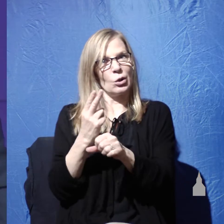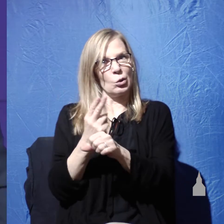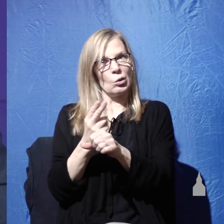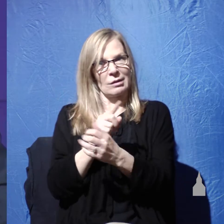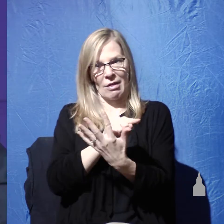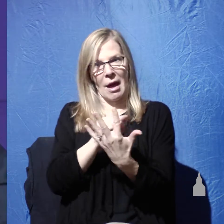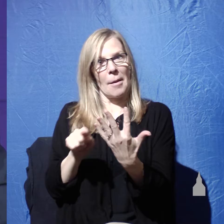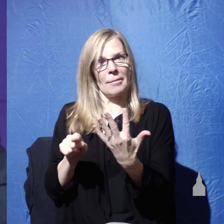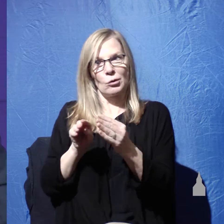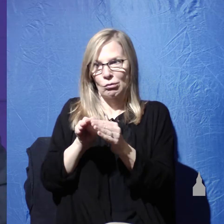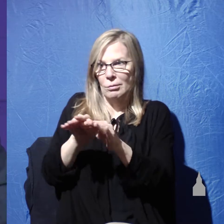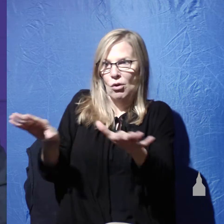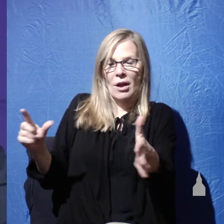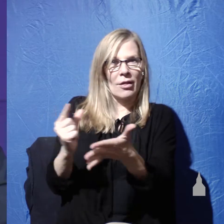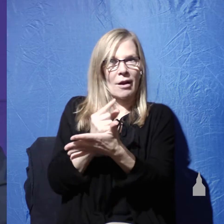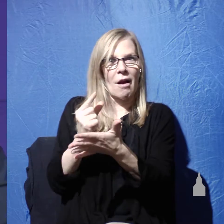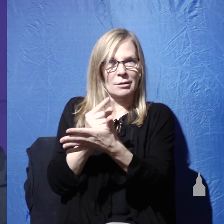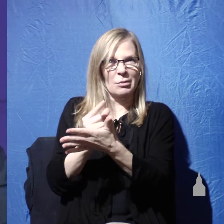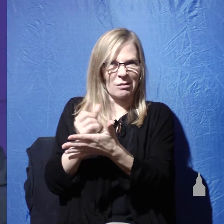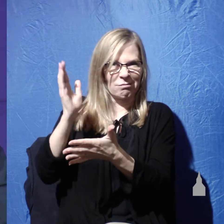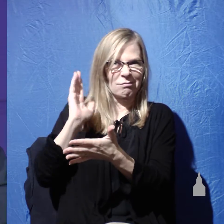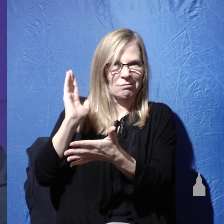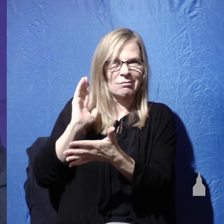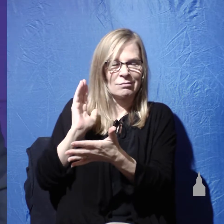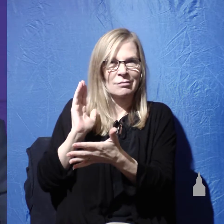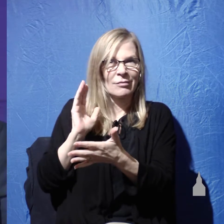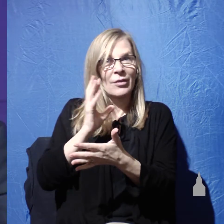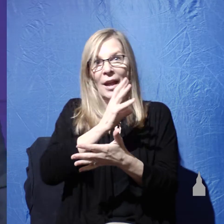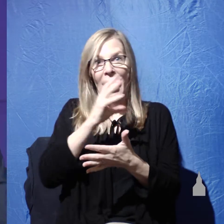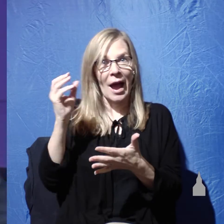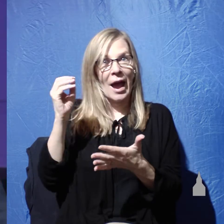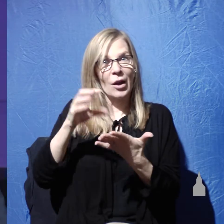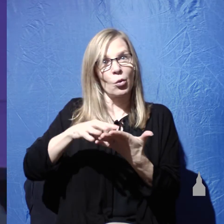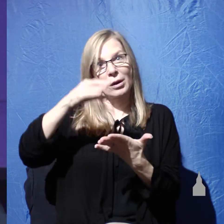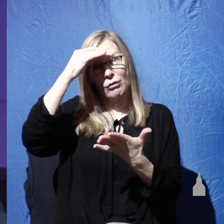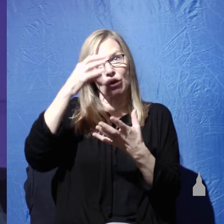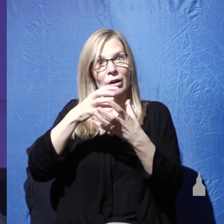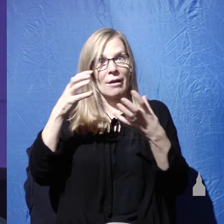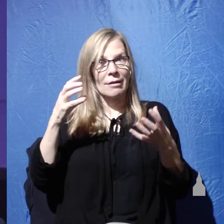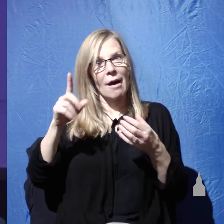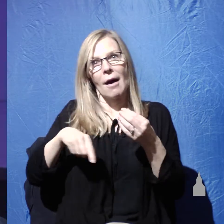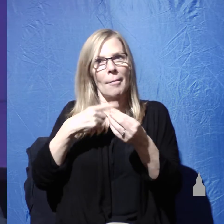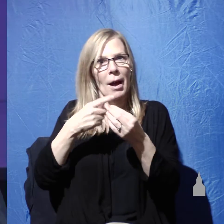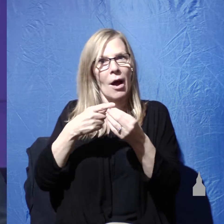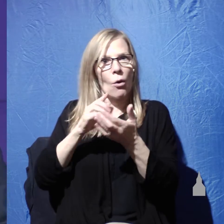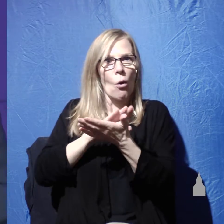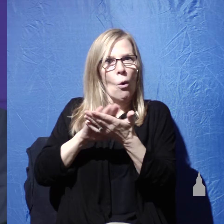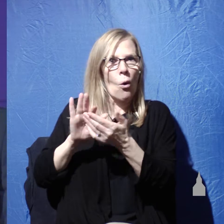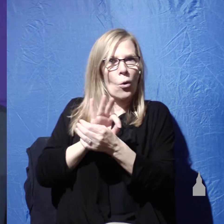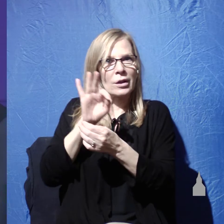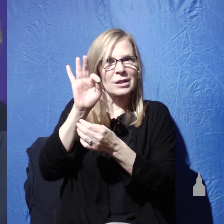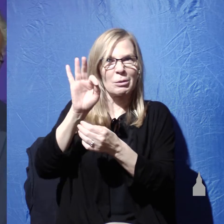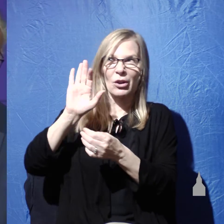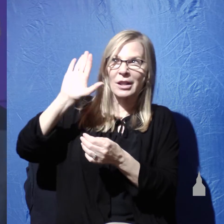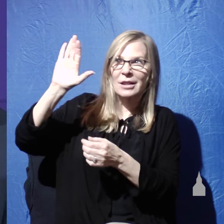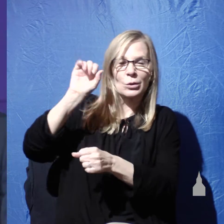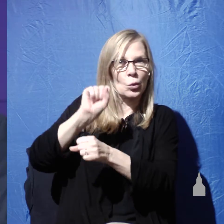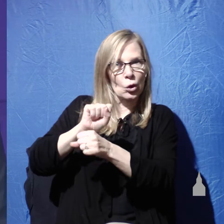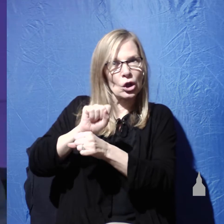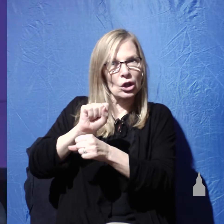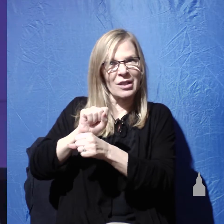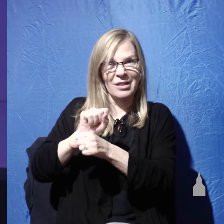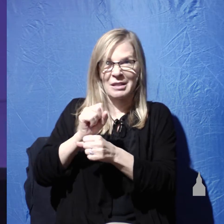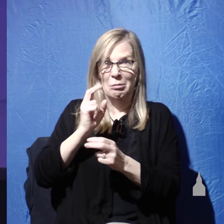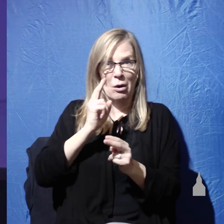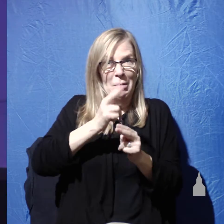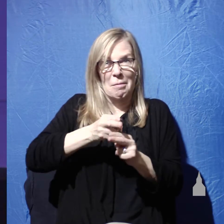the very first century. In addition, we have learned quite a bit about the work and ministry of the Holy Spirit. The Holy Spirit is mentioned